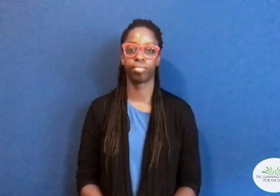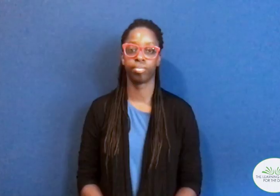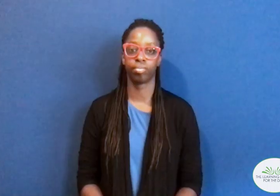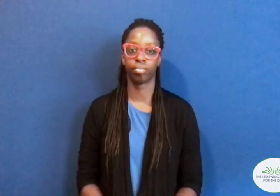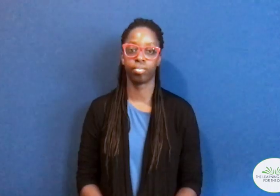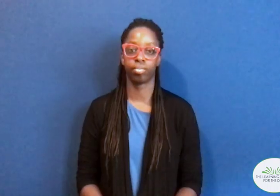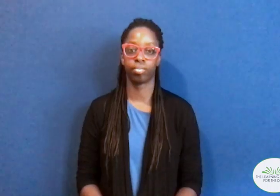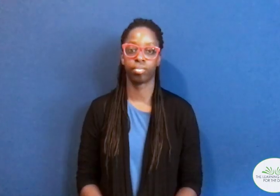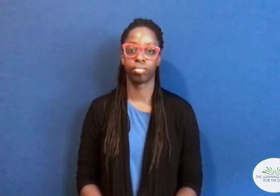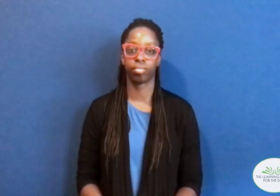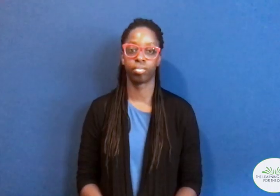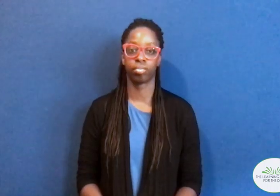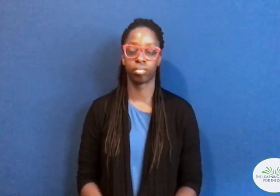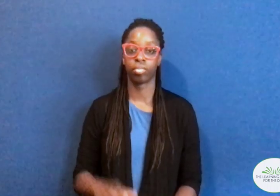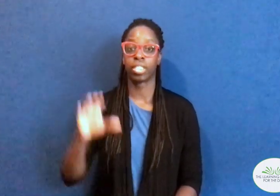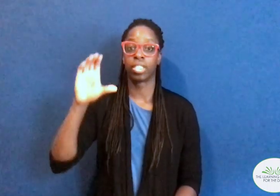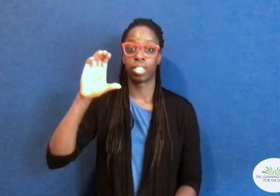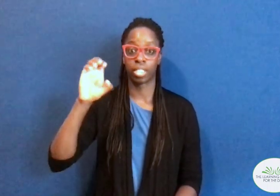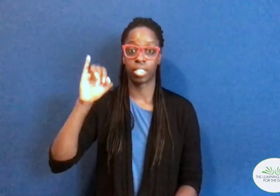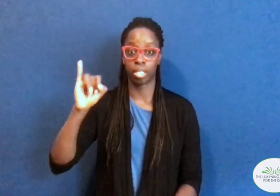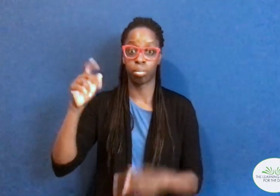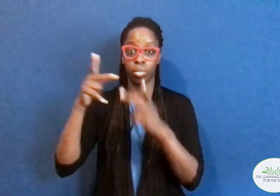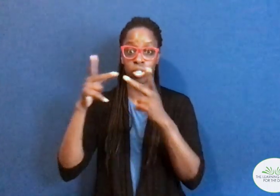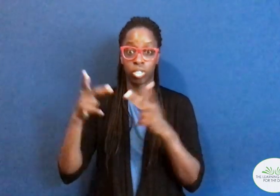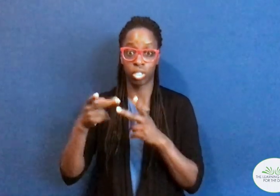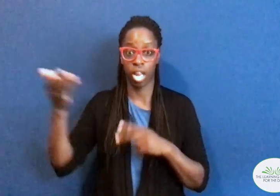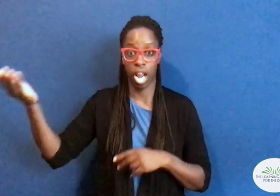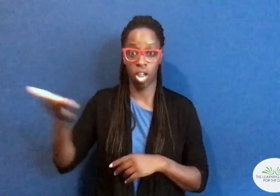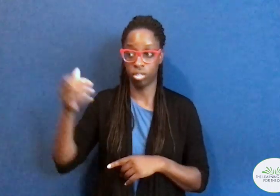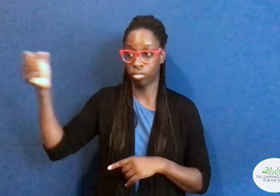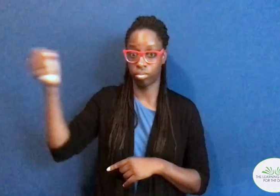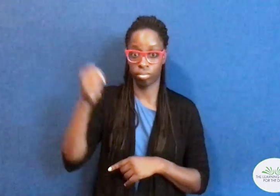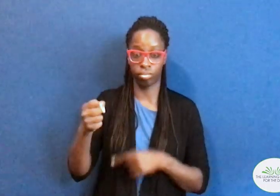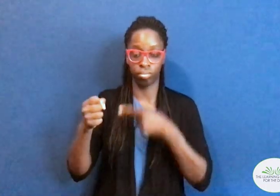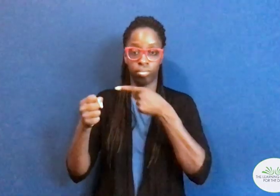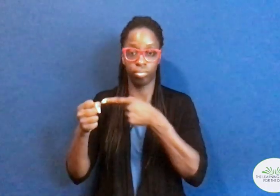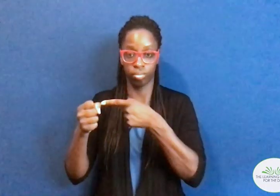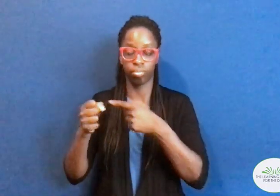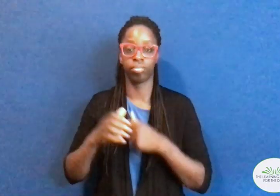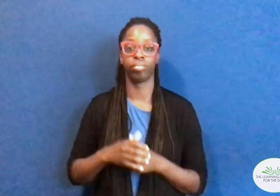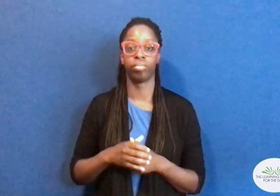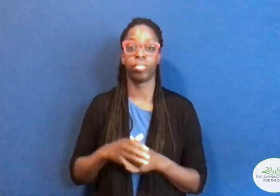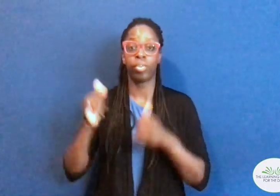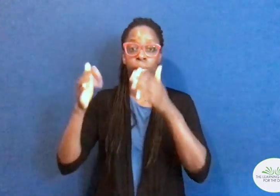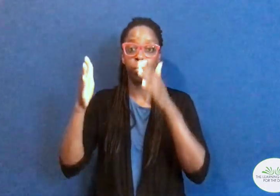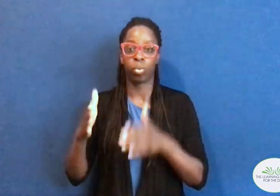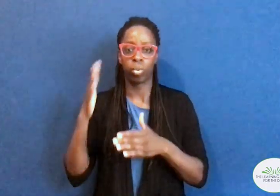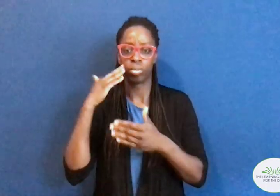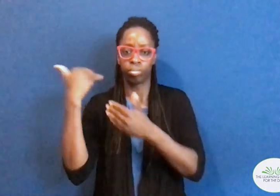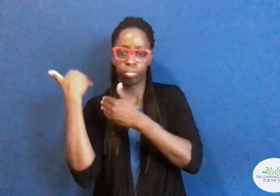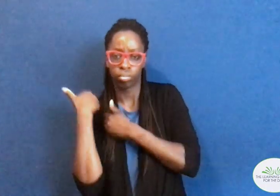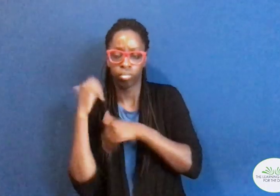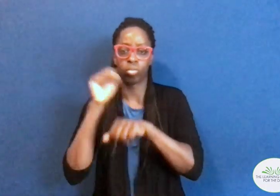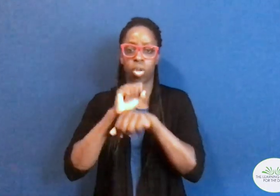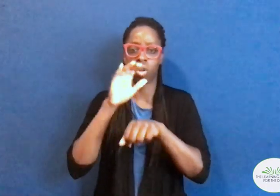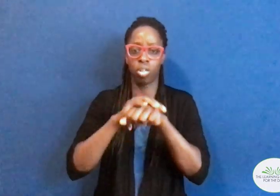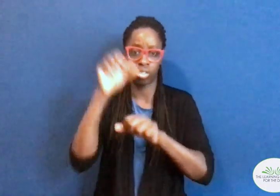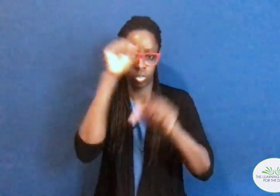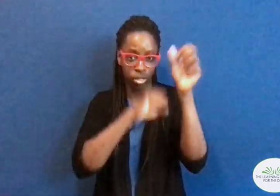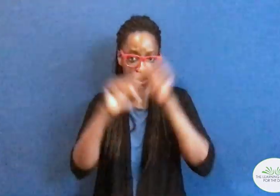TLC will hire a leader in implementing strategic initiatives, including the creation of a culture for equity, diversity, and